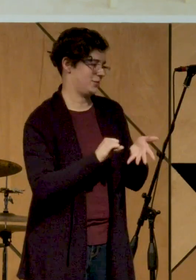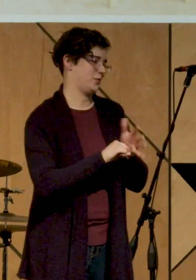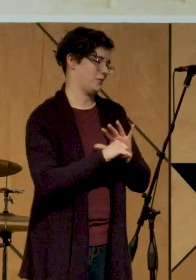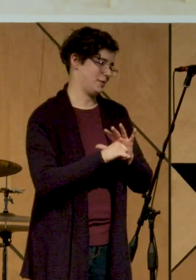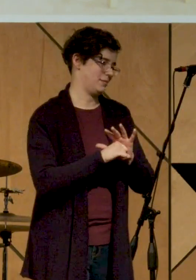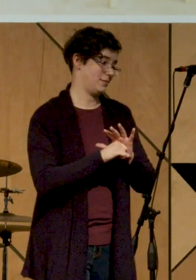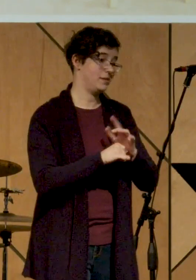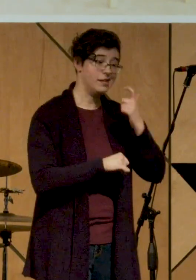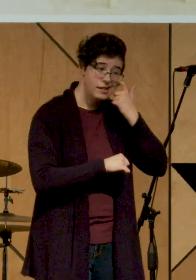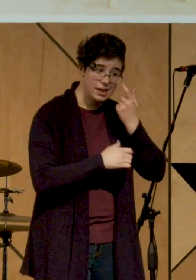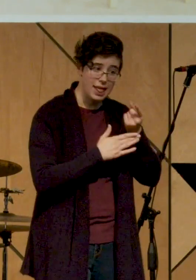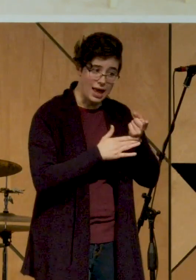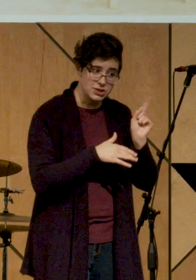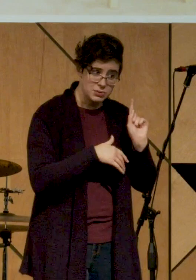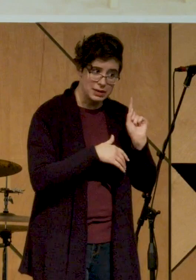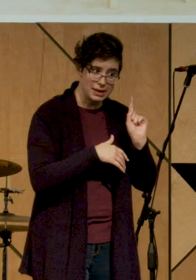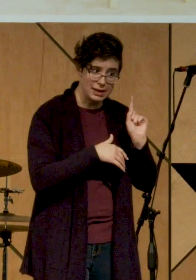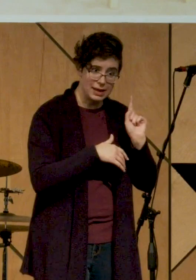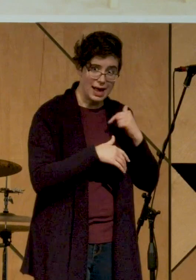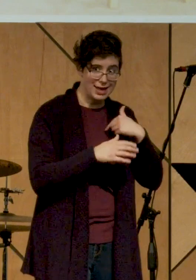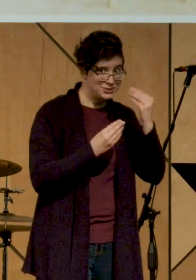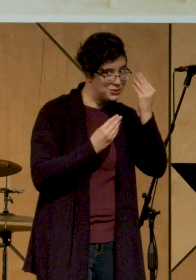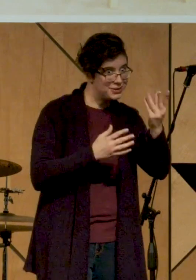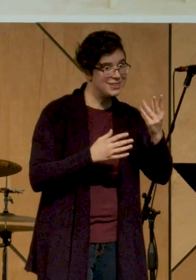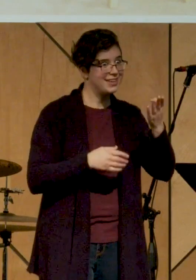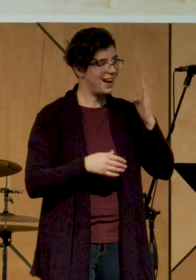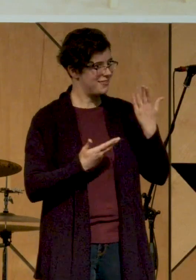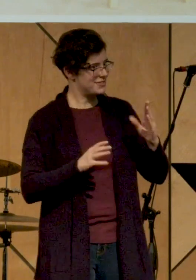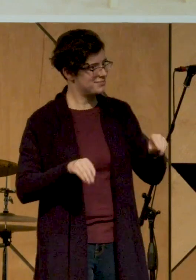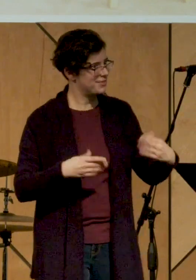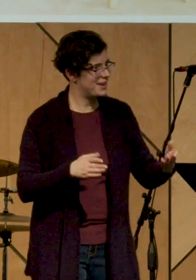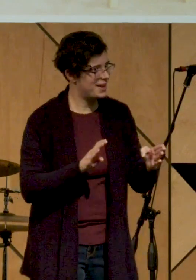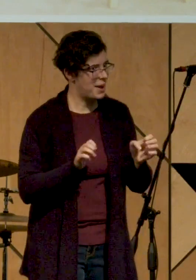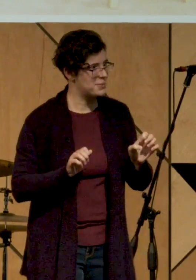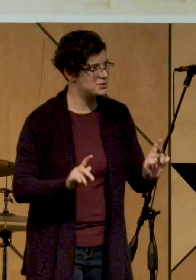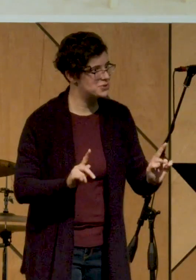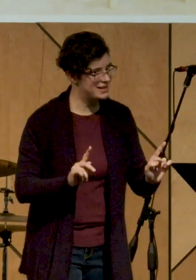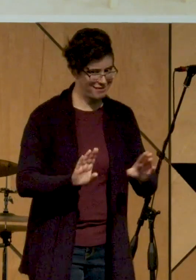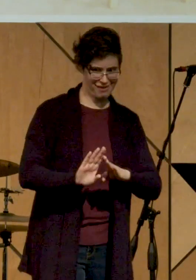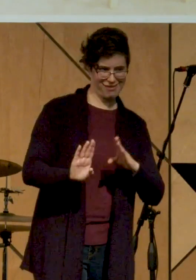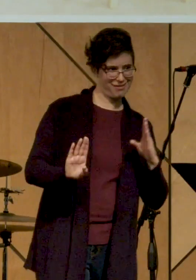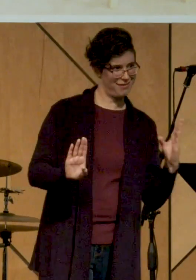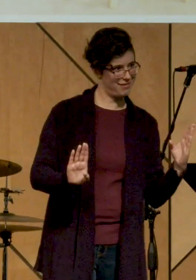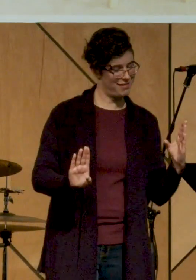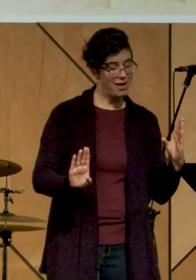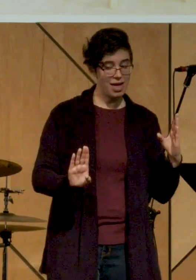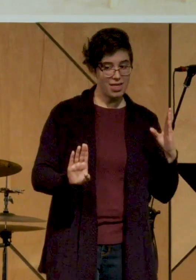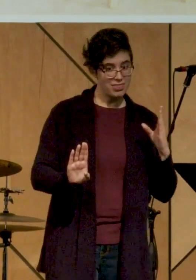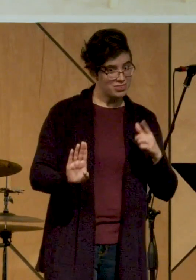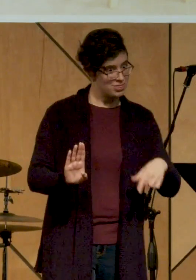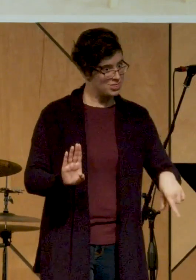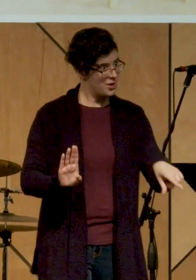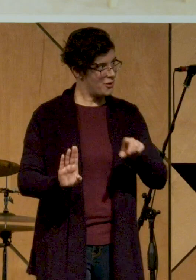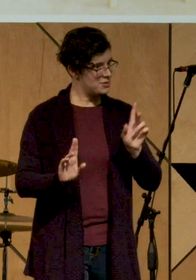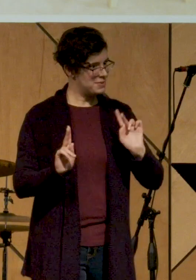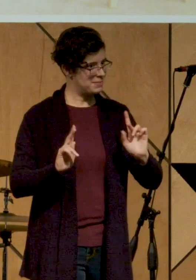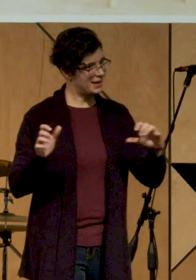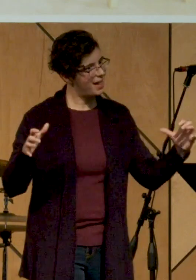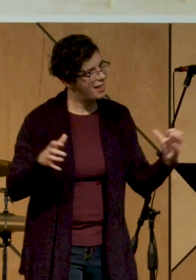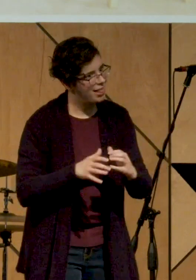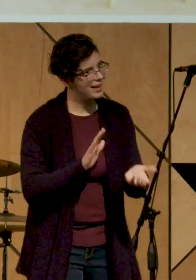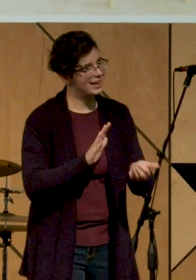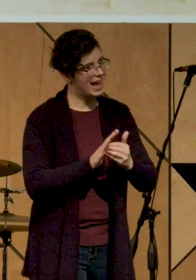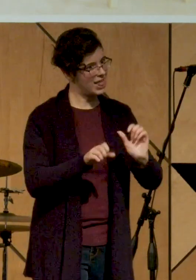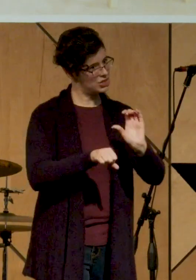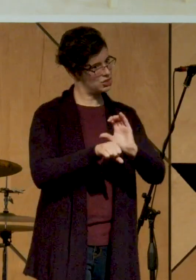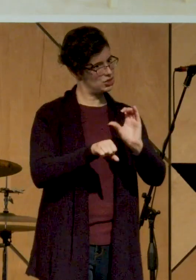And last week, I shared God opened a door, right? They got put on a list. The city council said they could gather again. And